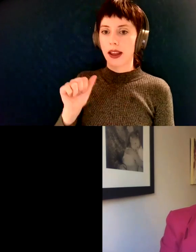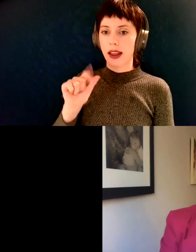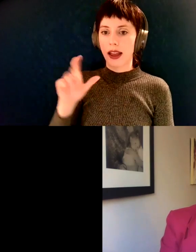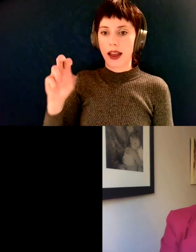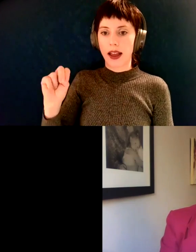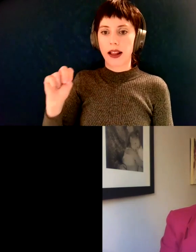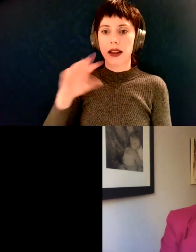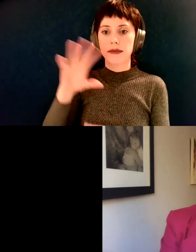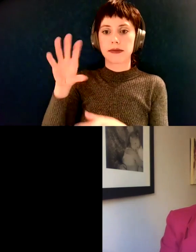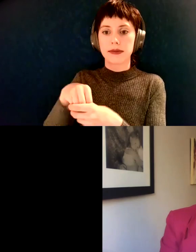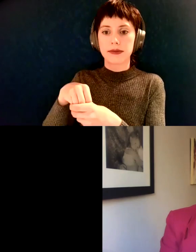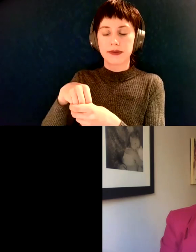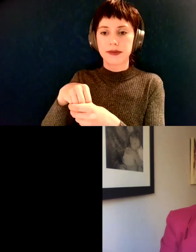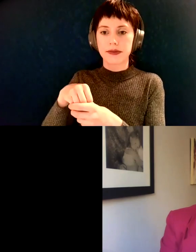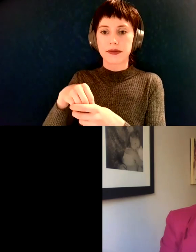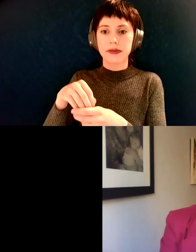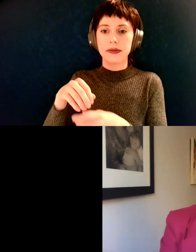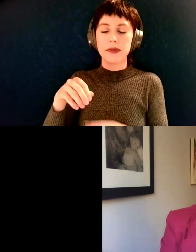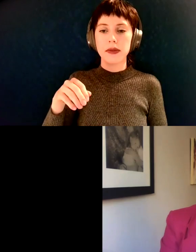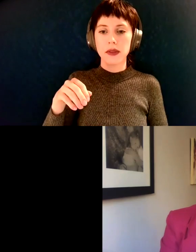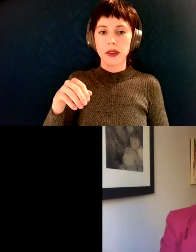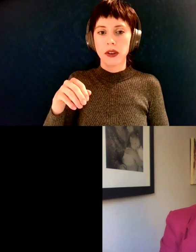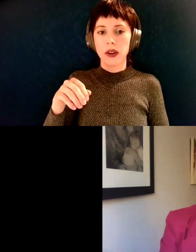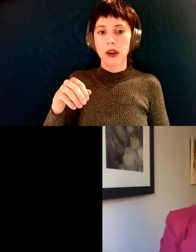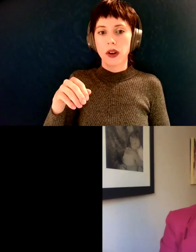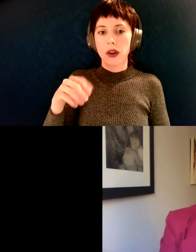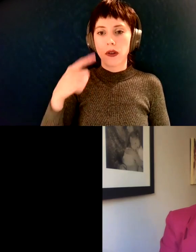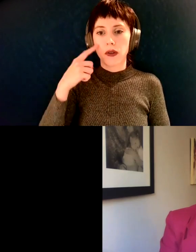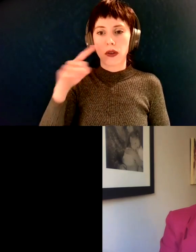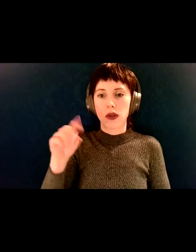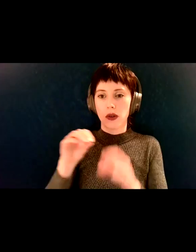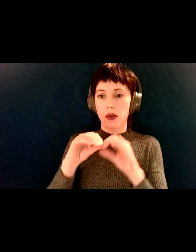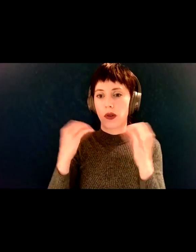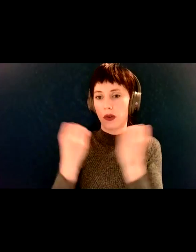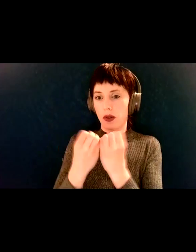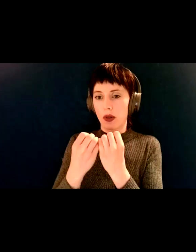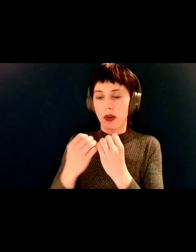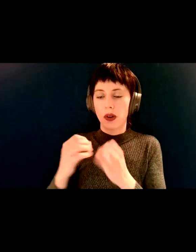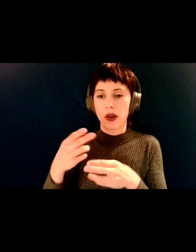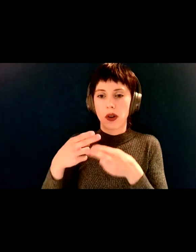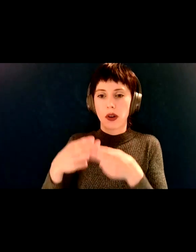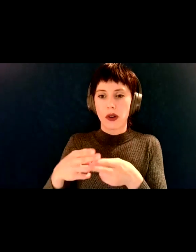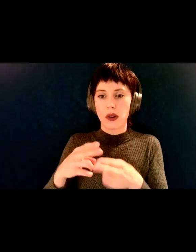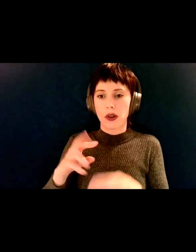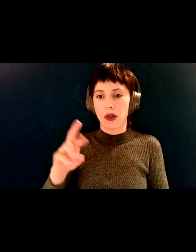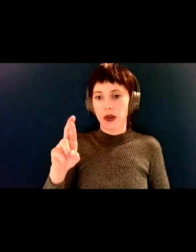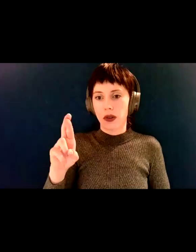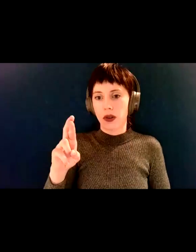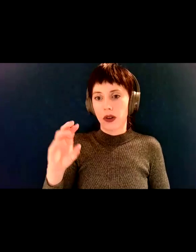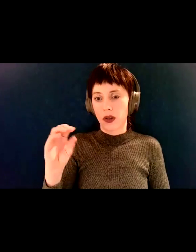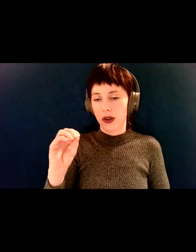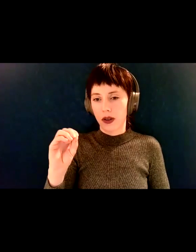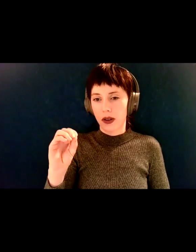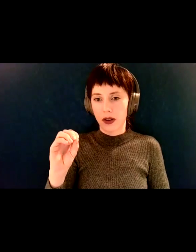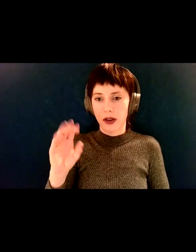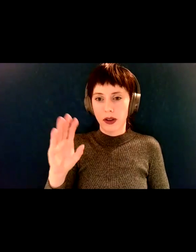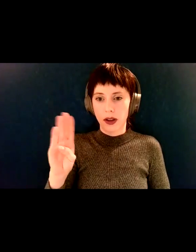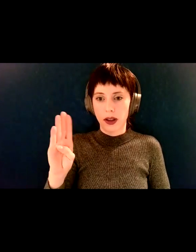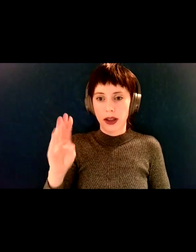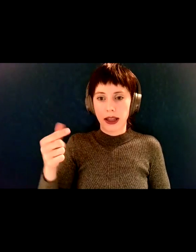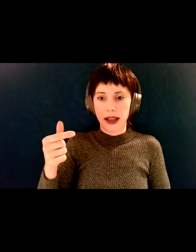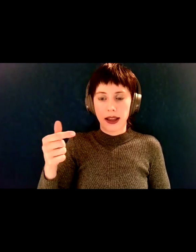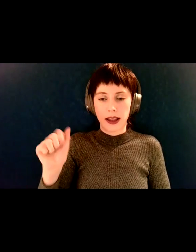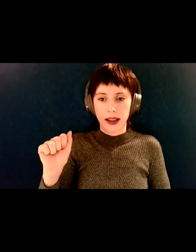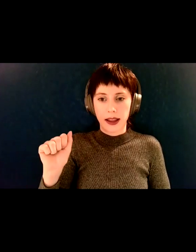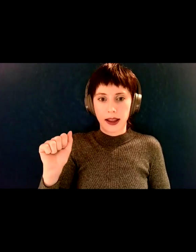it's called ROPGAB is the short version of how you say it, but it's essentially the residential facility ombudsman, the long-term